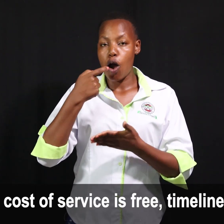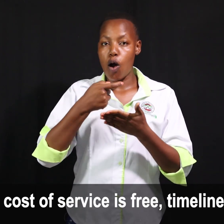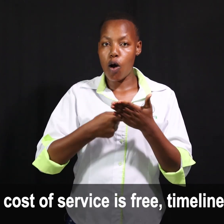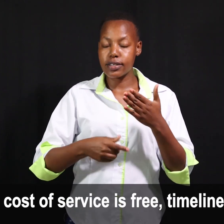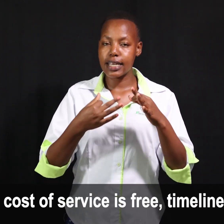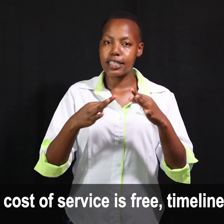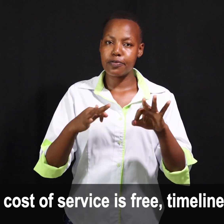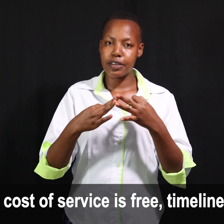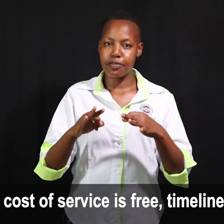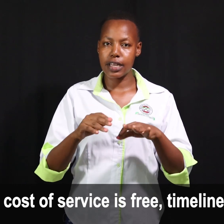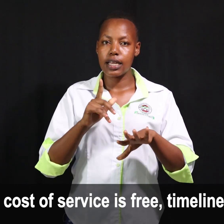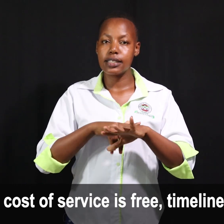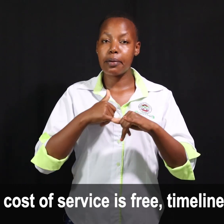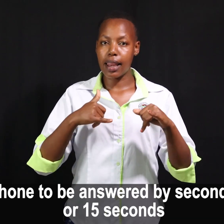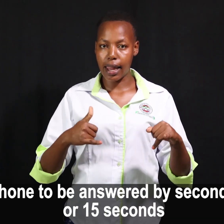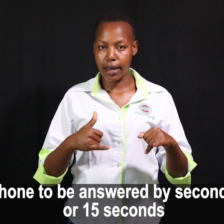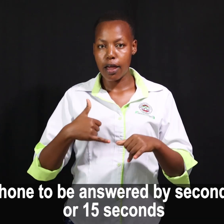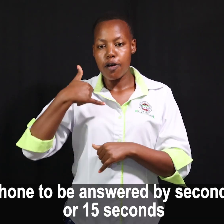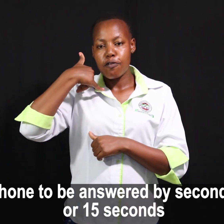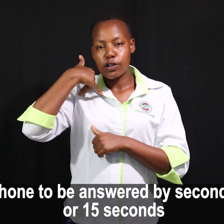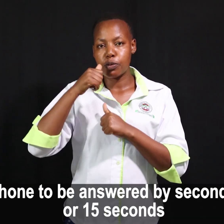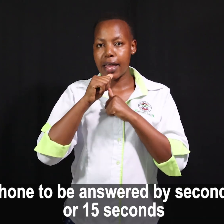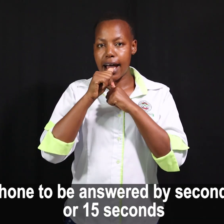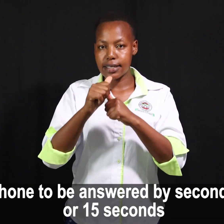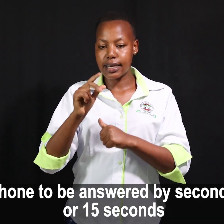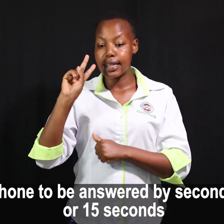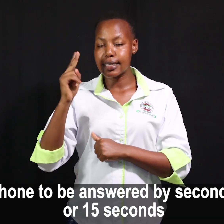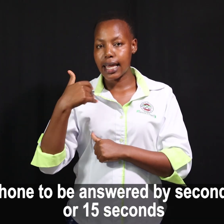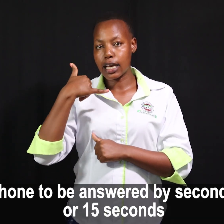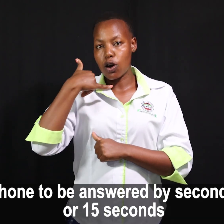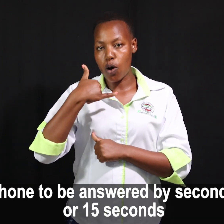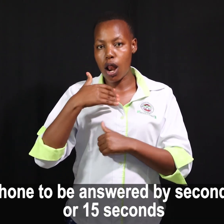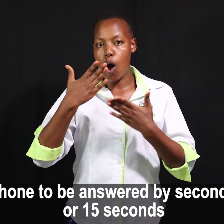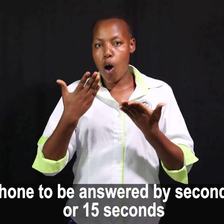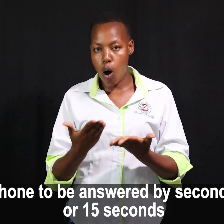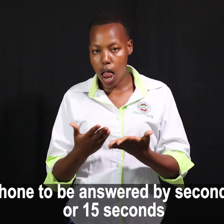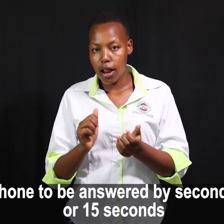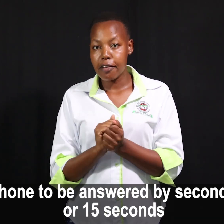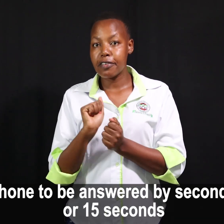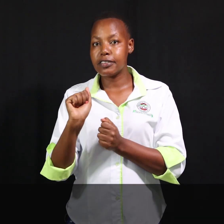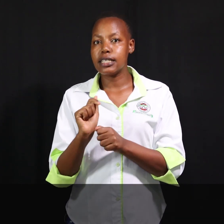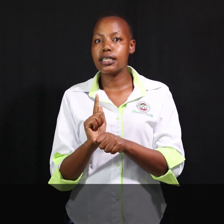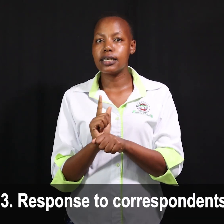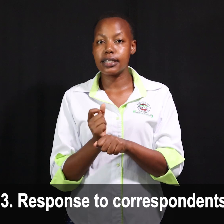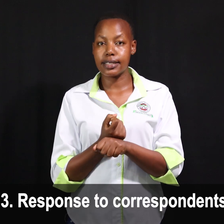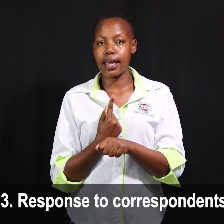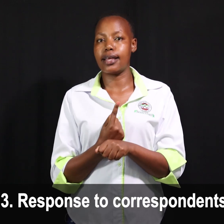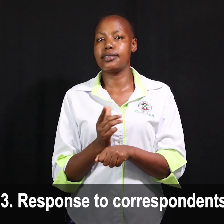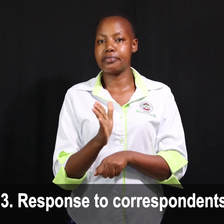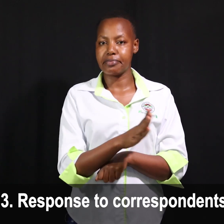is free. Timeline, telephone to be answered by second ring or 15 seconds. 3. Response